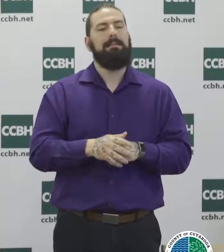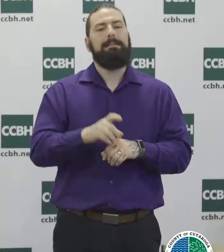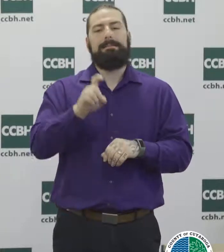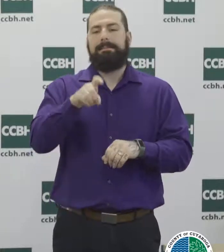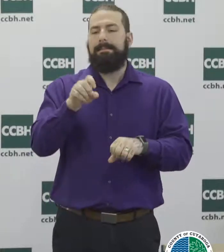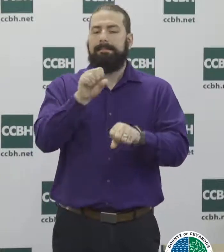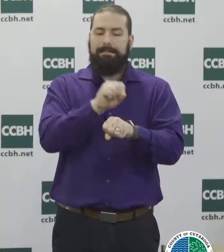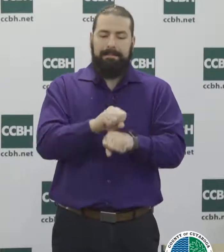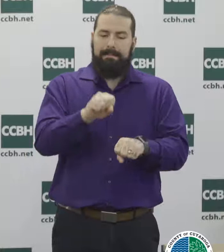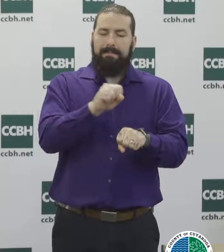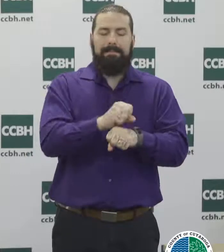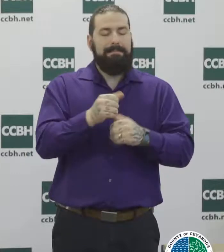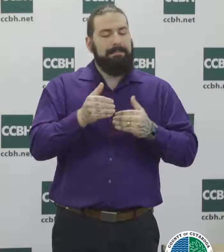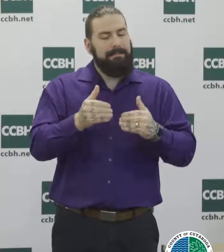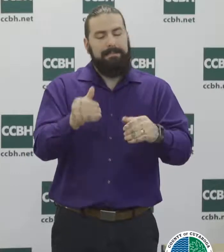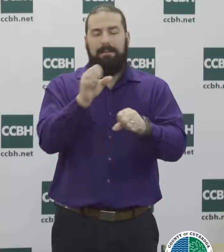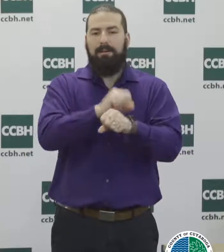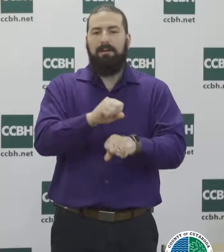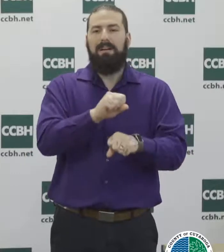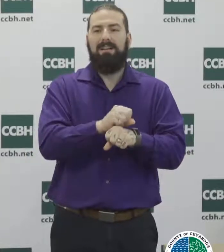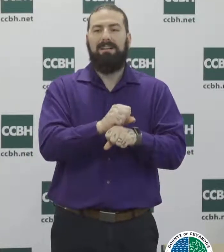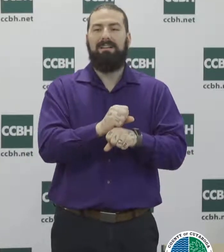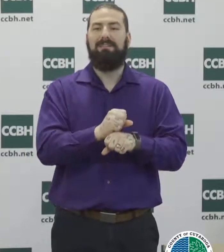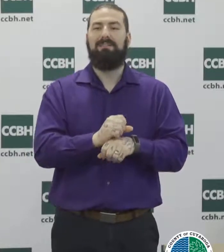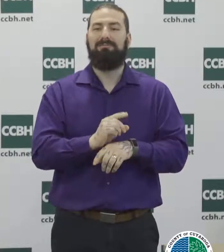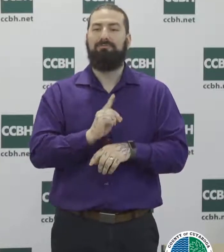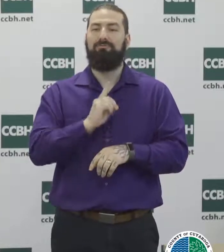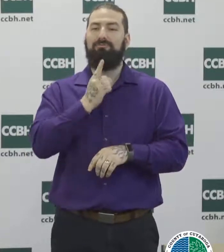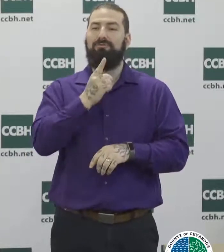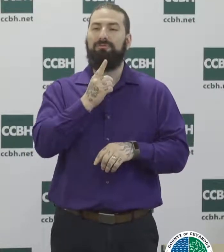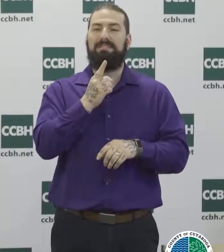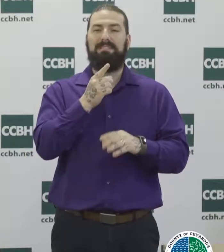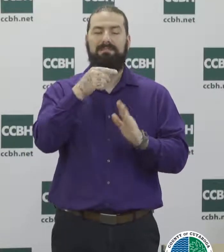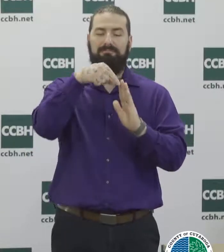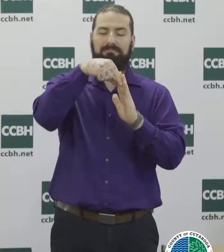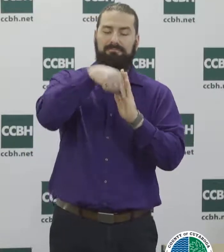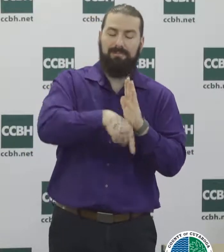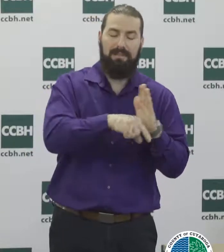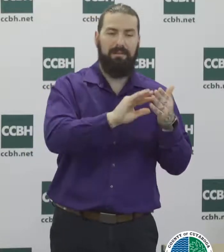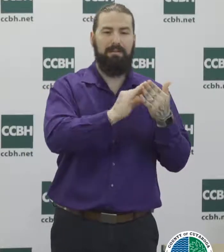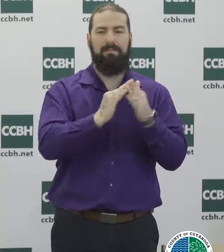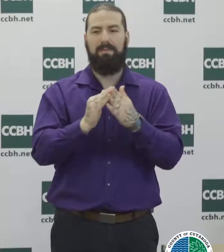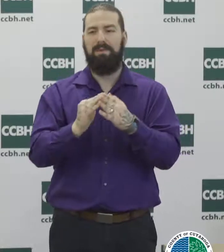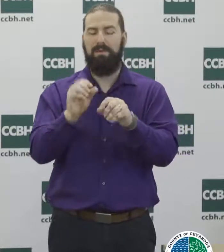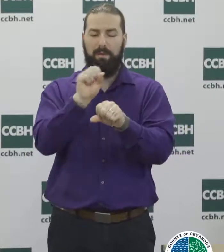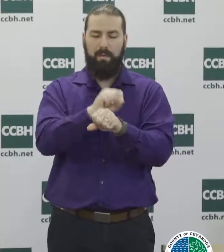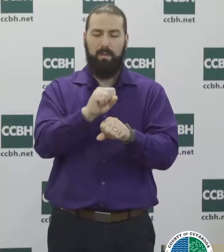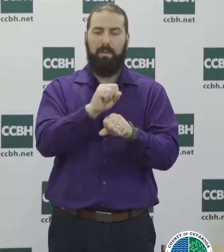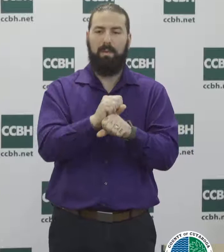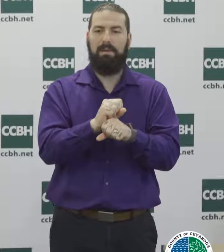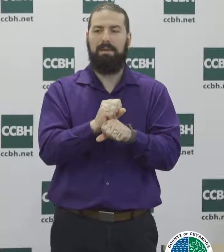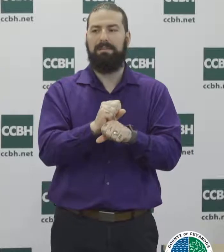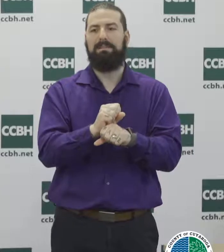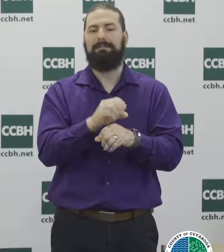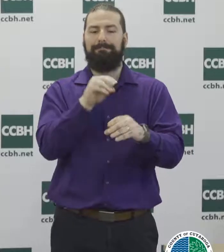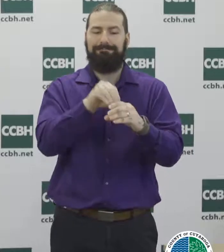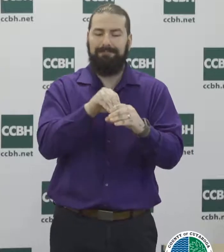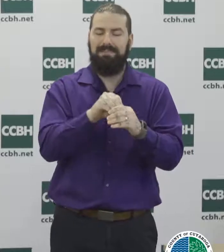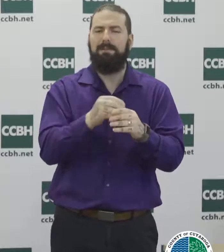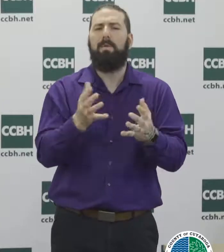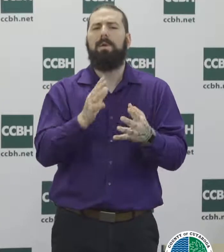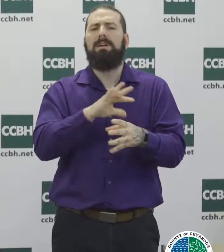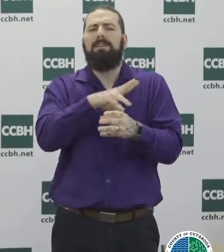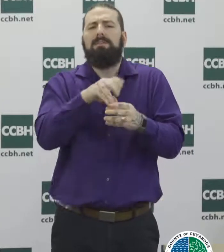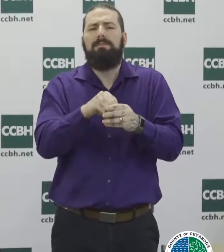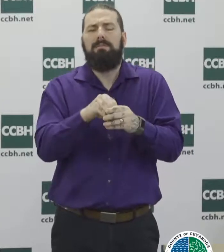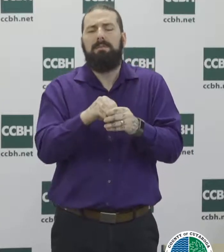years here, a significant community commitment and investment in what contributes to health, like